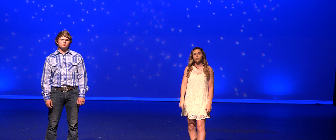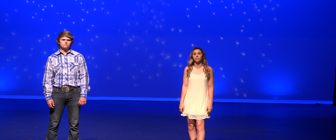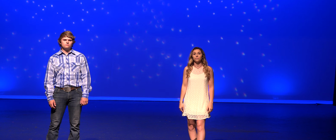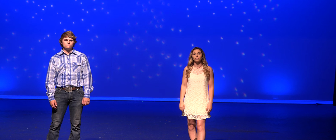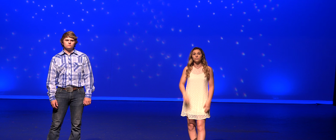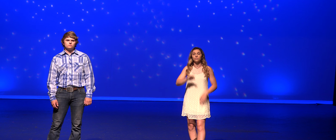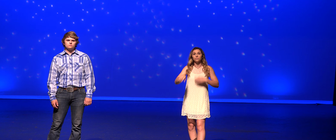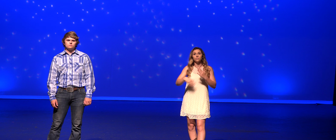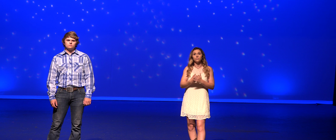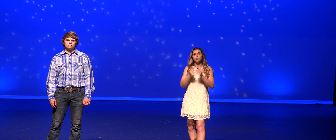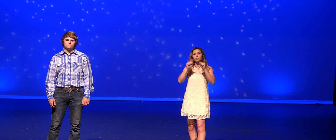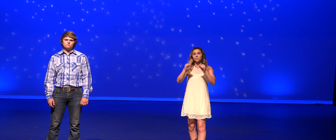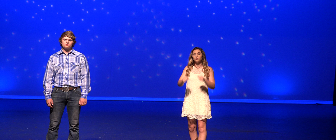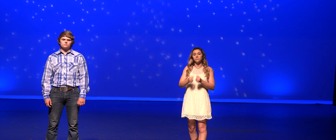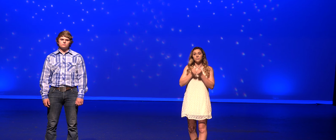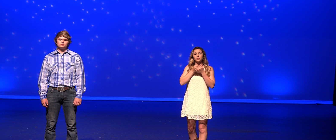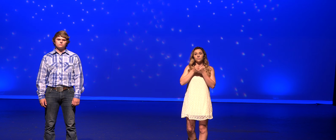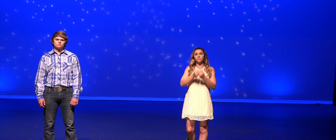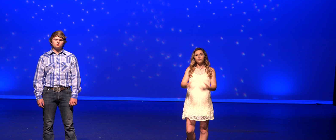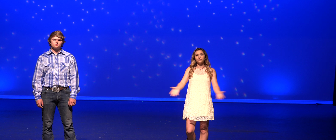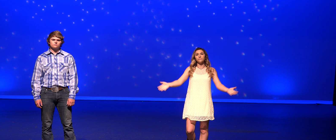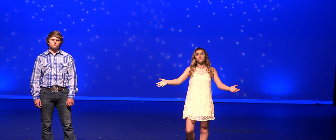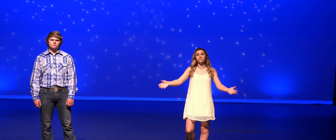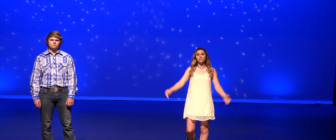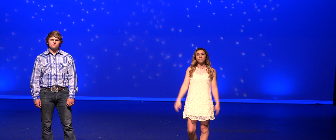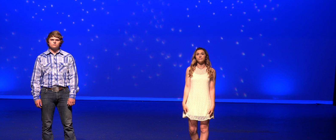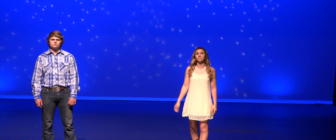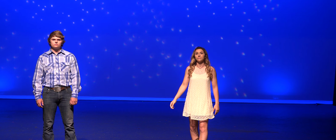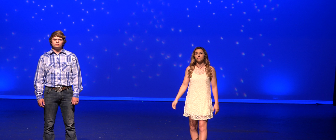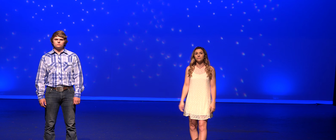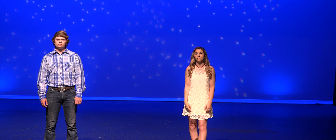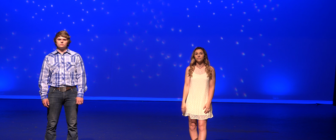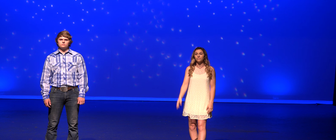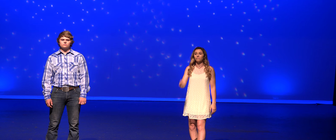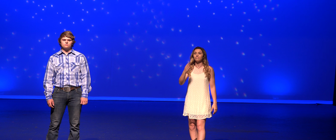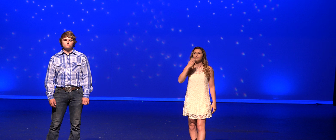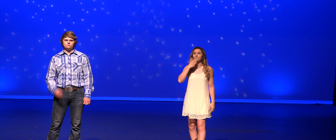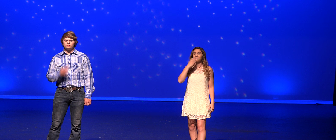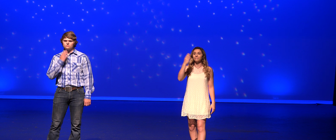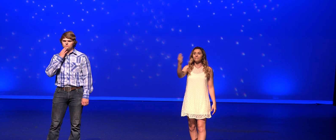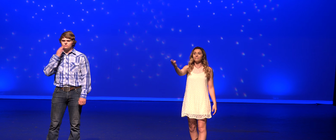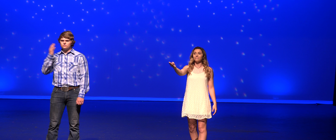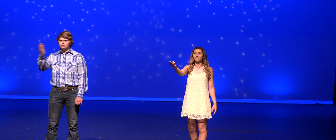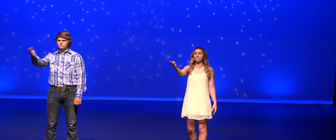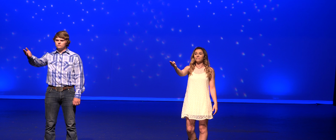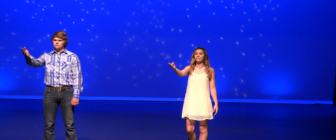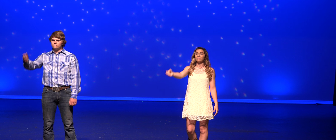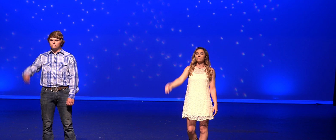me of all I stood But this one's for you